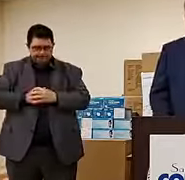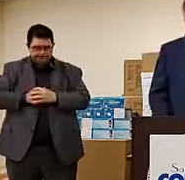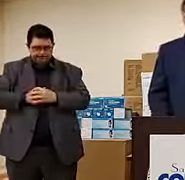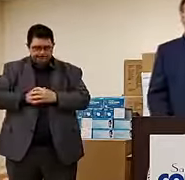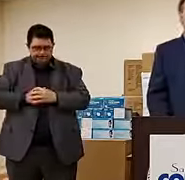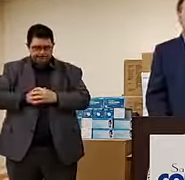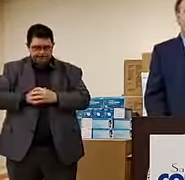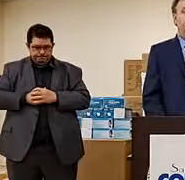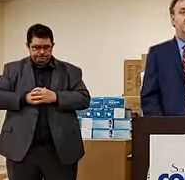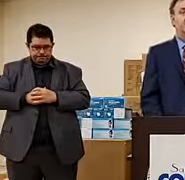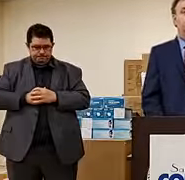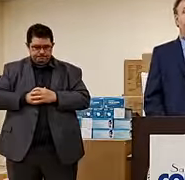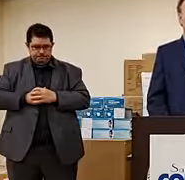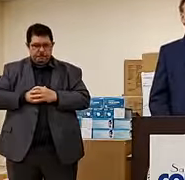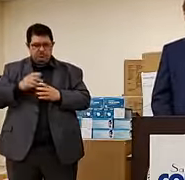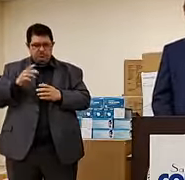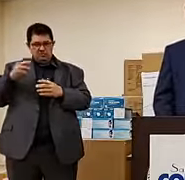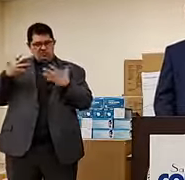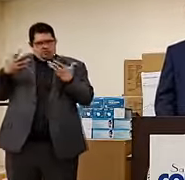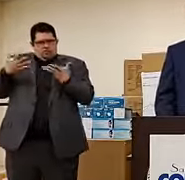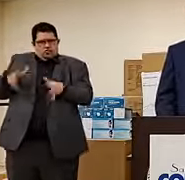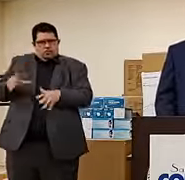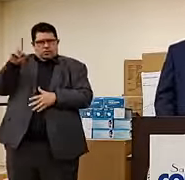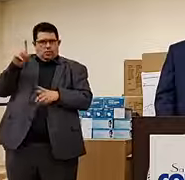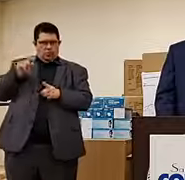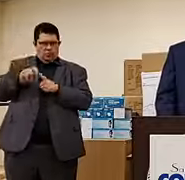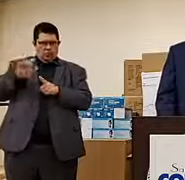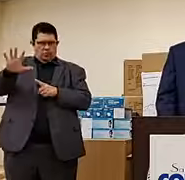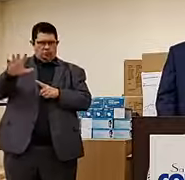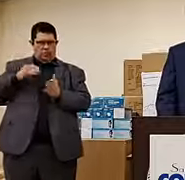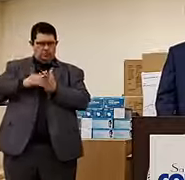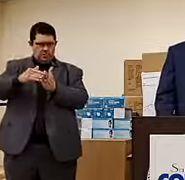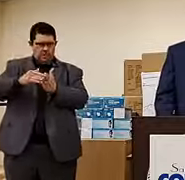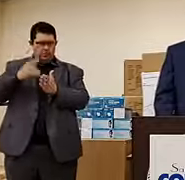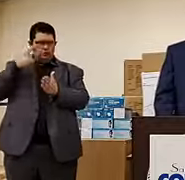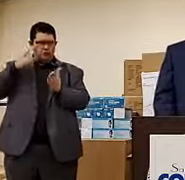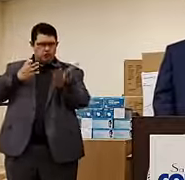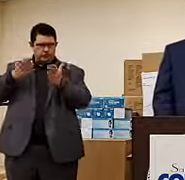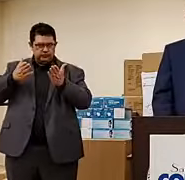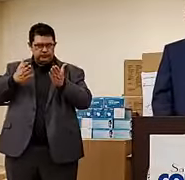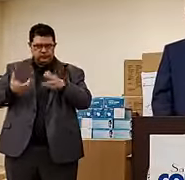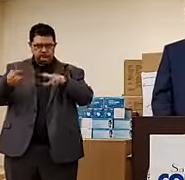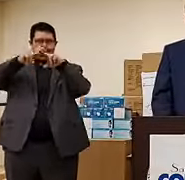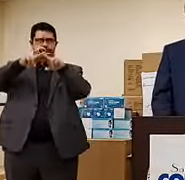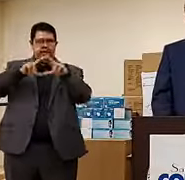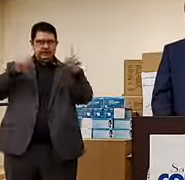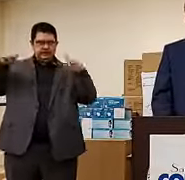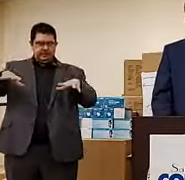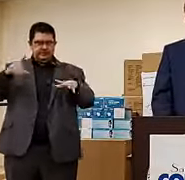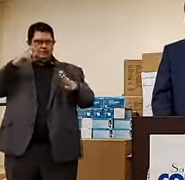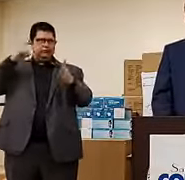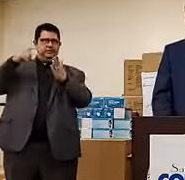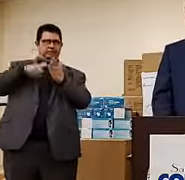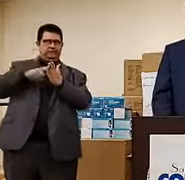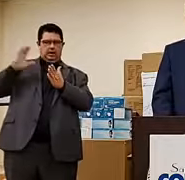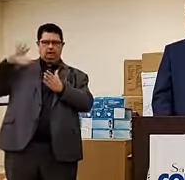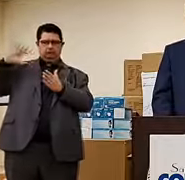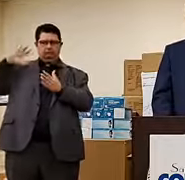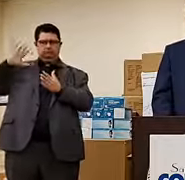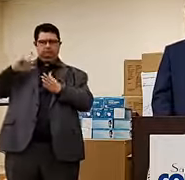This is on top of the already $1.5 million of services for expanded testing that was identified through our